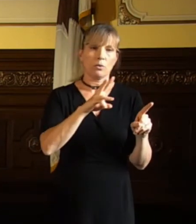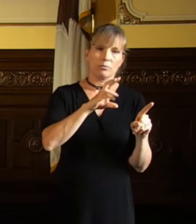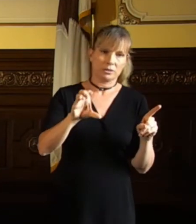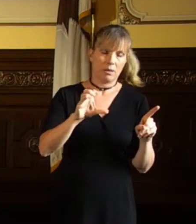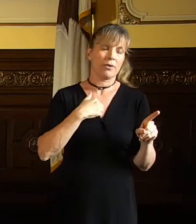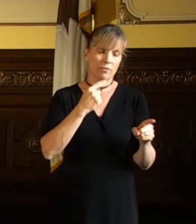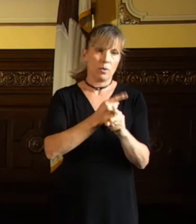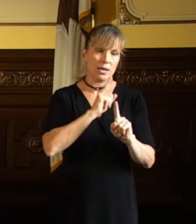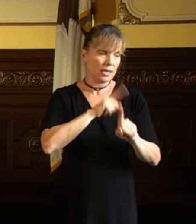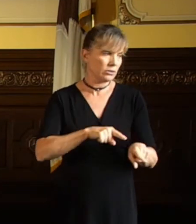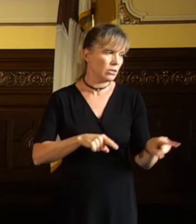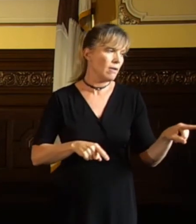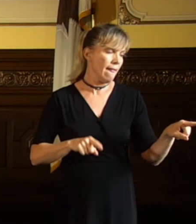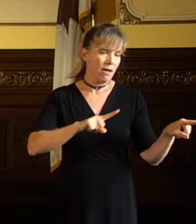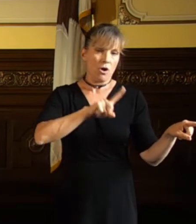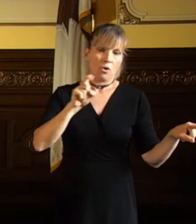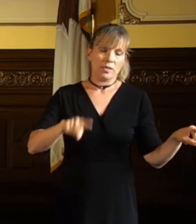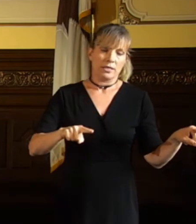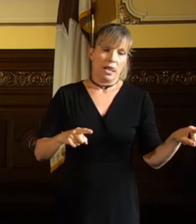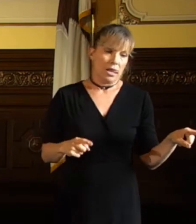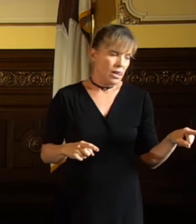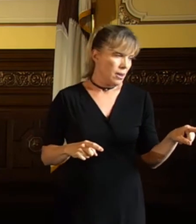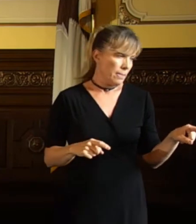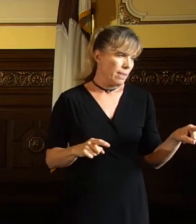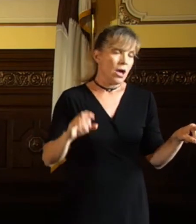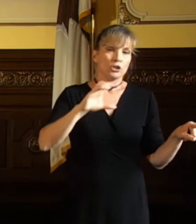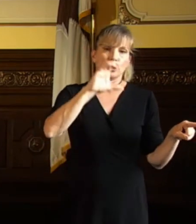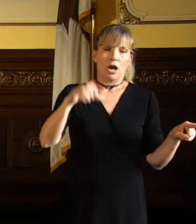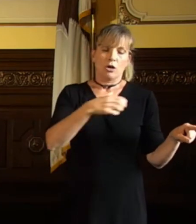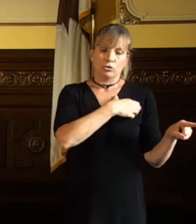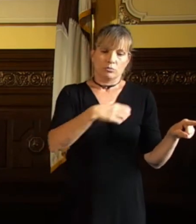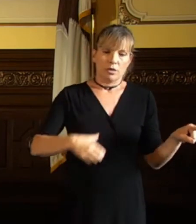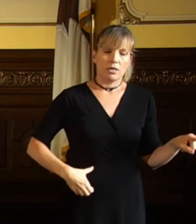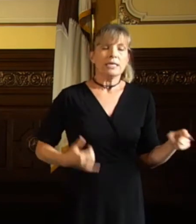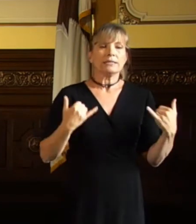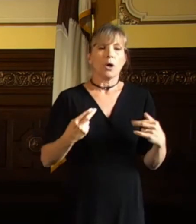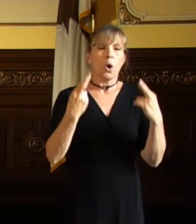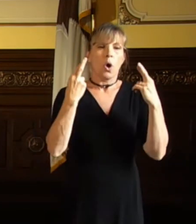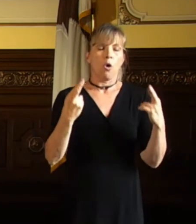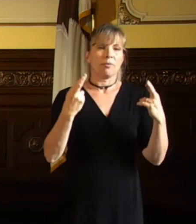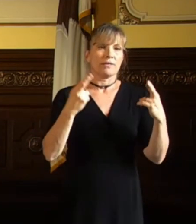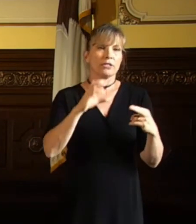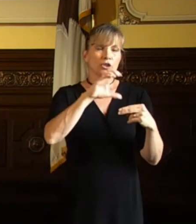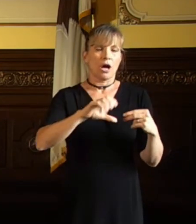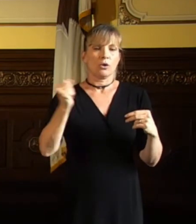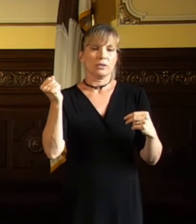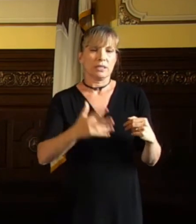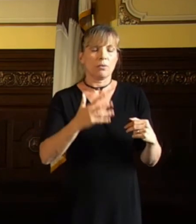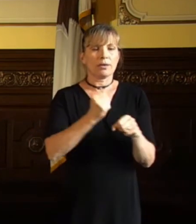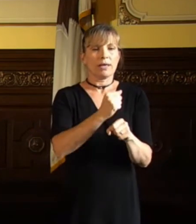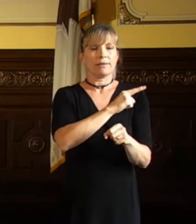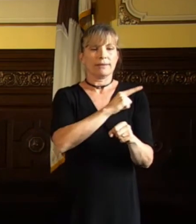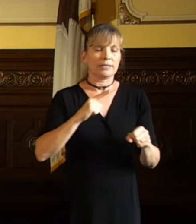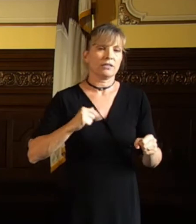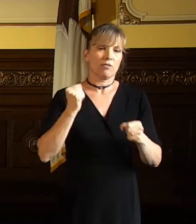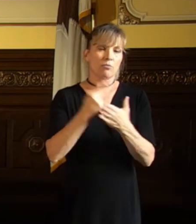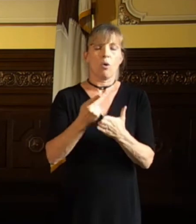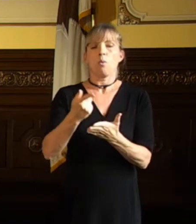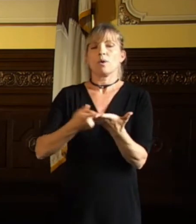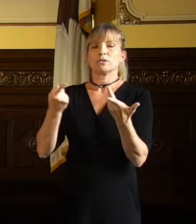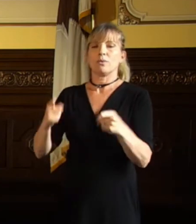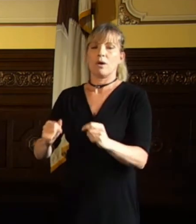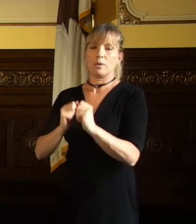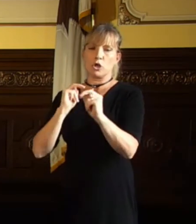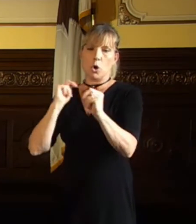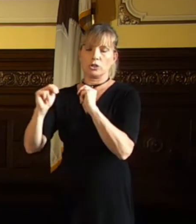answer. Shia Politico, Chicago's mayor is still hopeful the tweaks for the Chicago casino will get legislative approval. What's going on with the